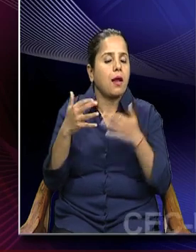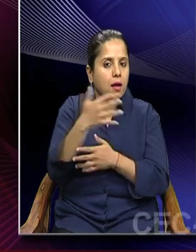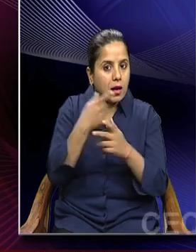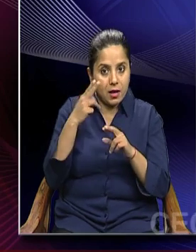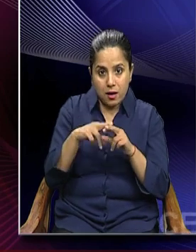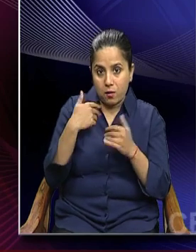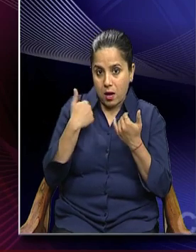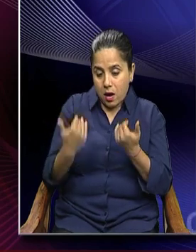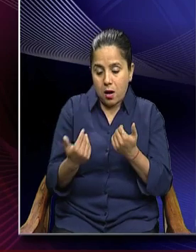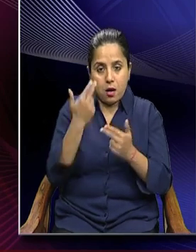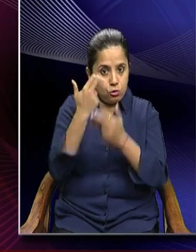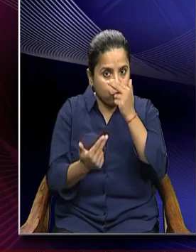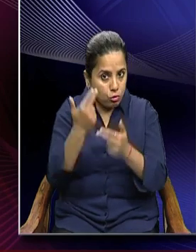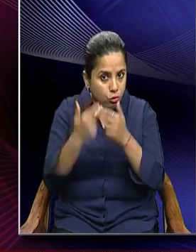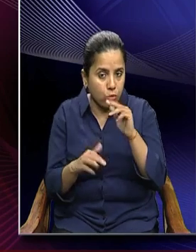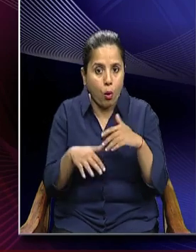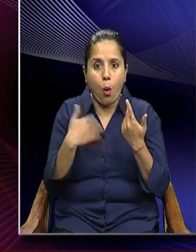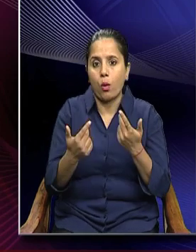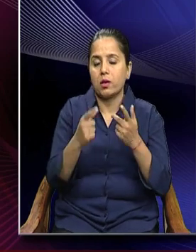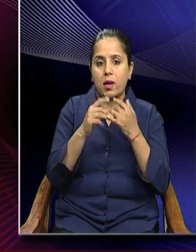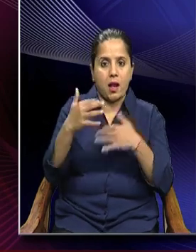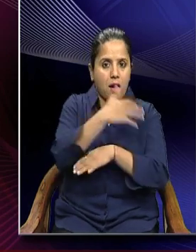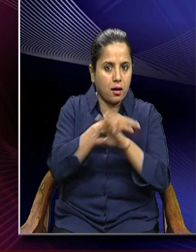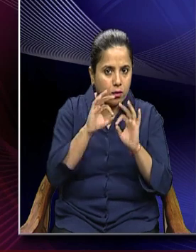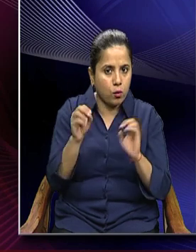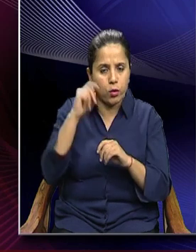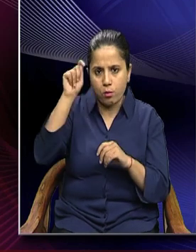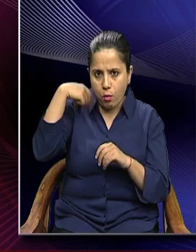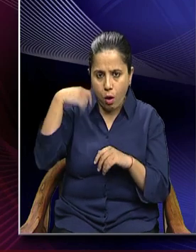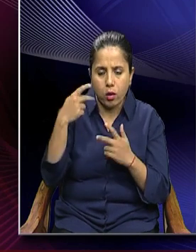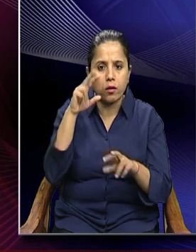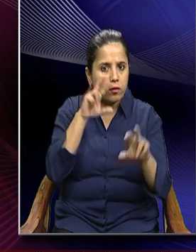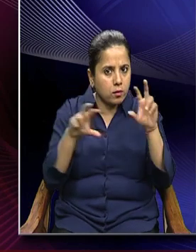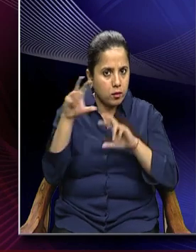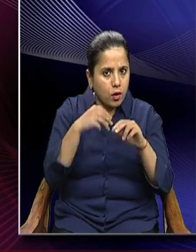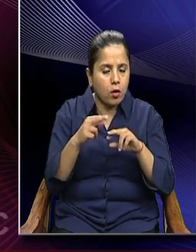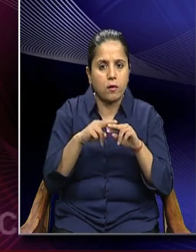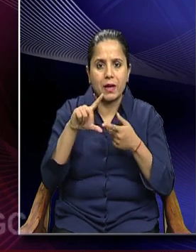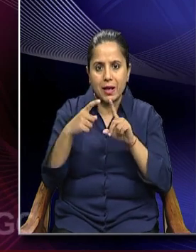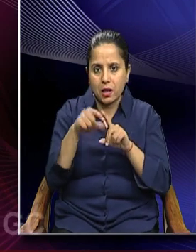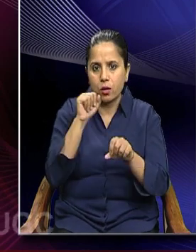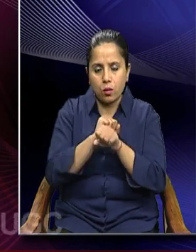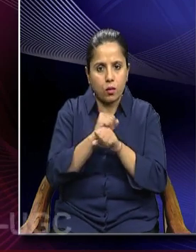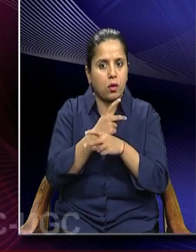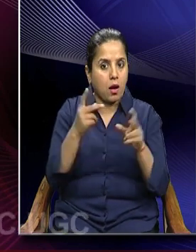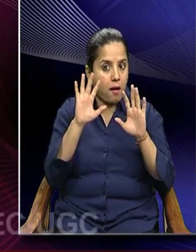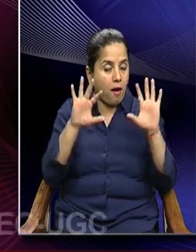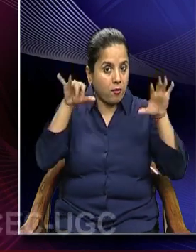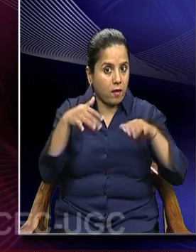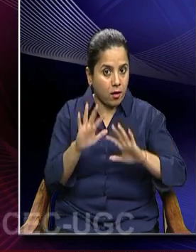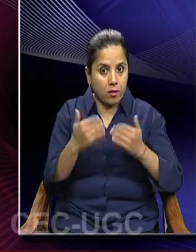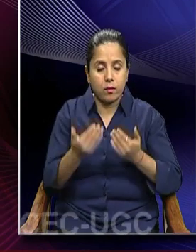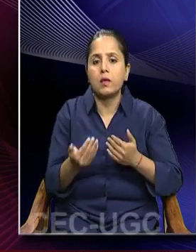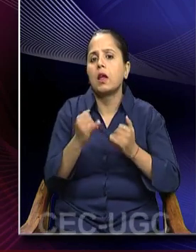even when narrative or other unstructured data such as films, observations or field notes have been gathered, they have